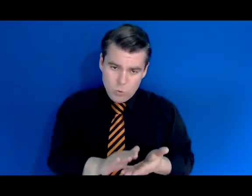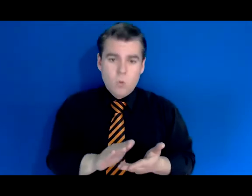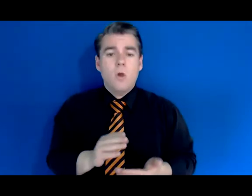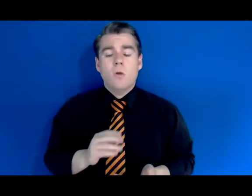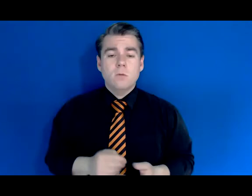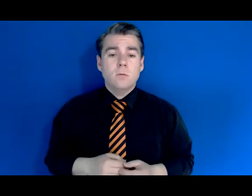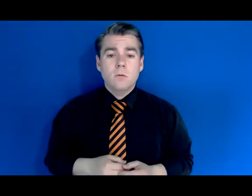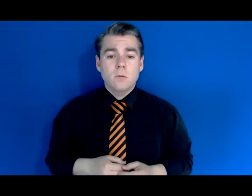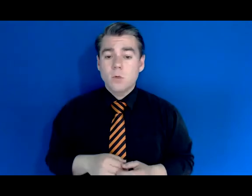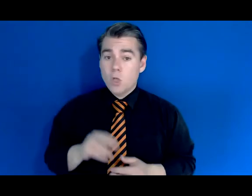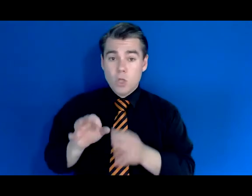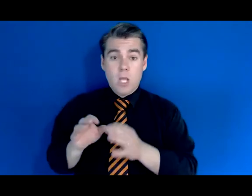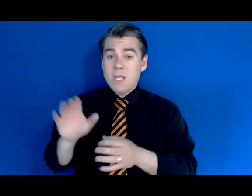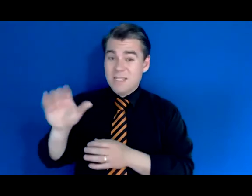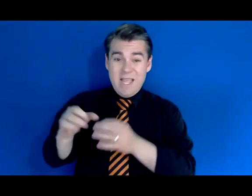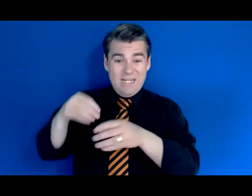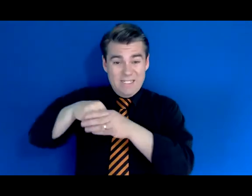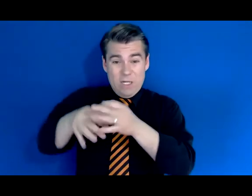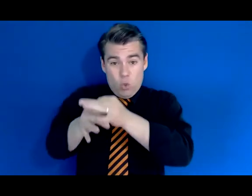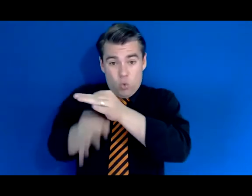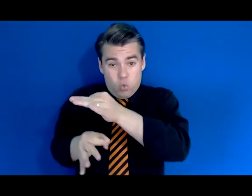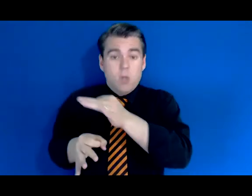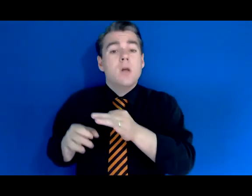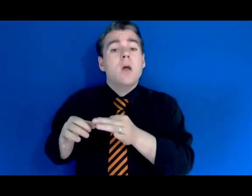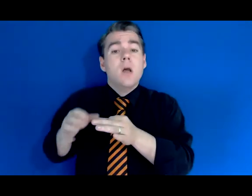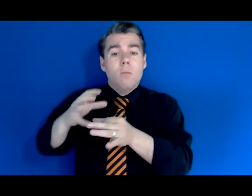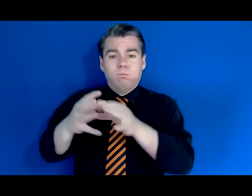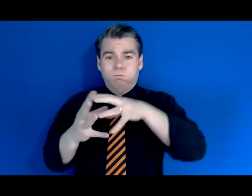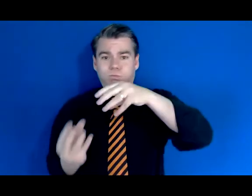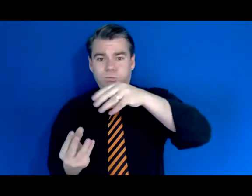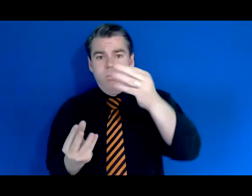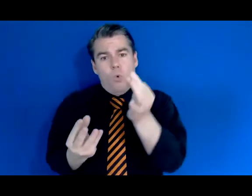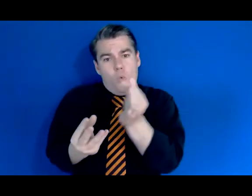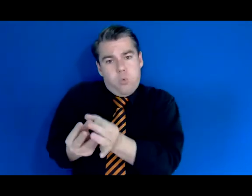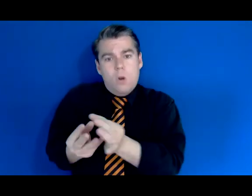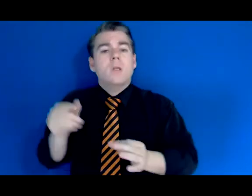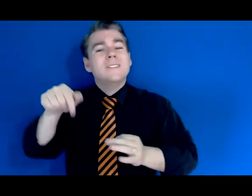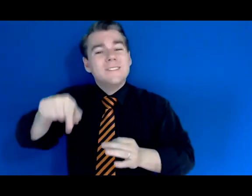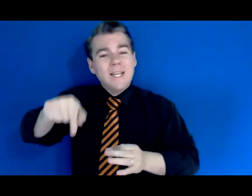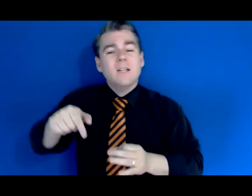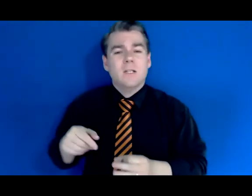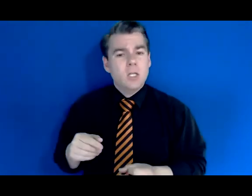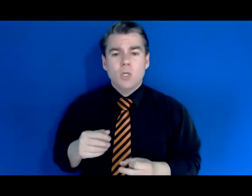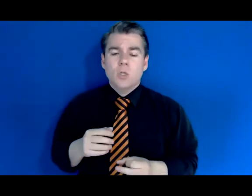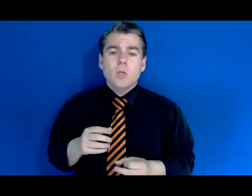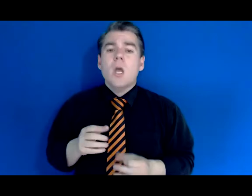Garcinia cambogia is also astringent, which is why it was also historically used in the treatment